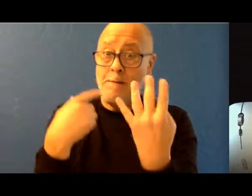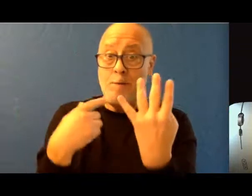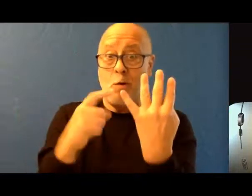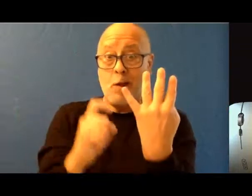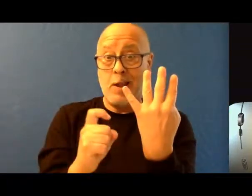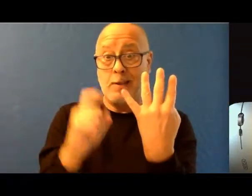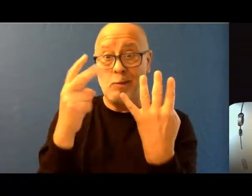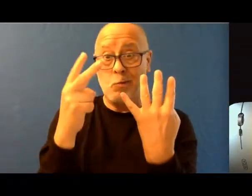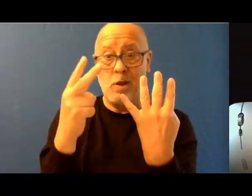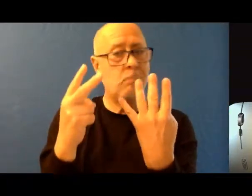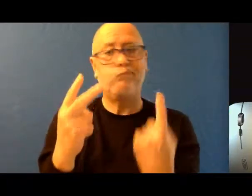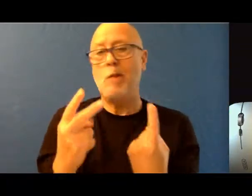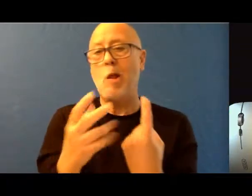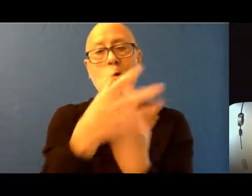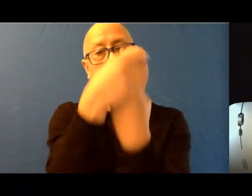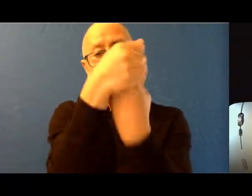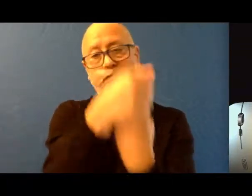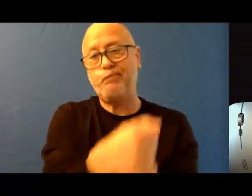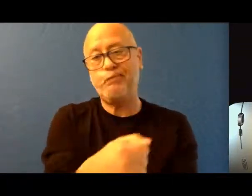be by itself.